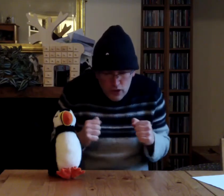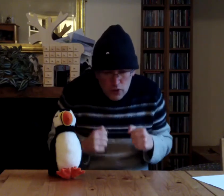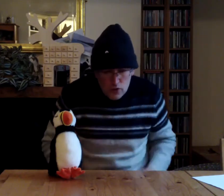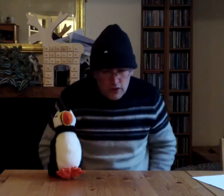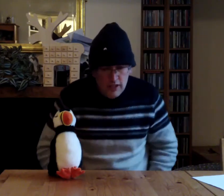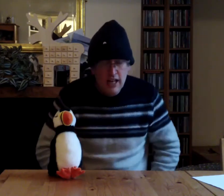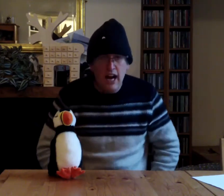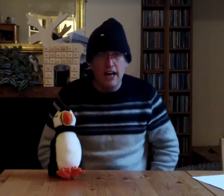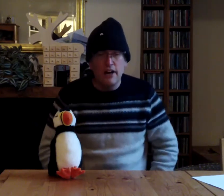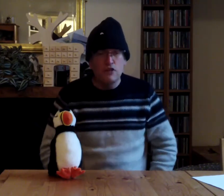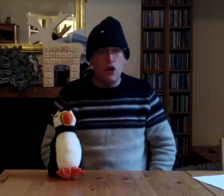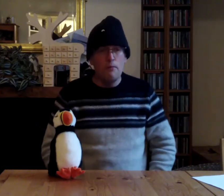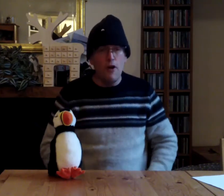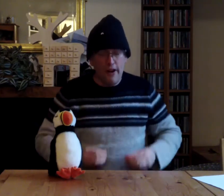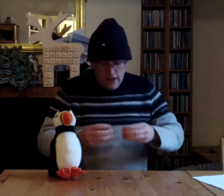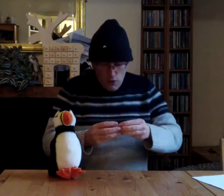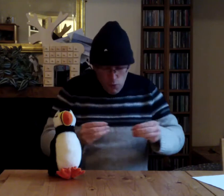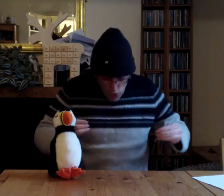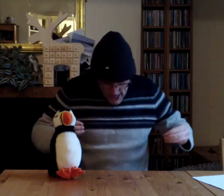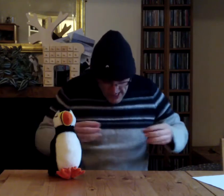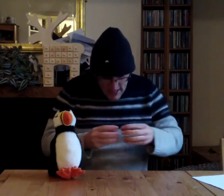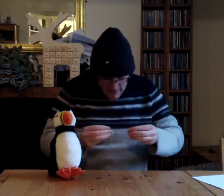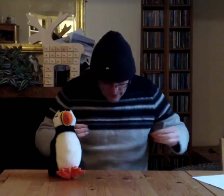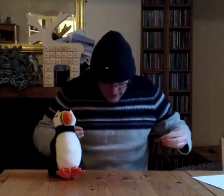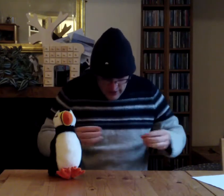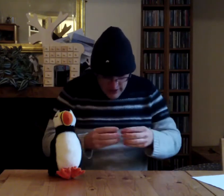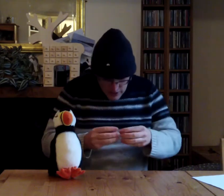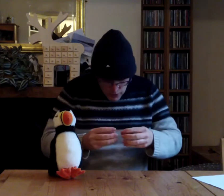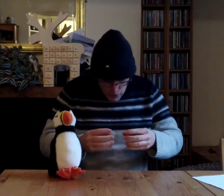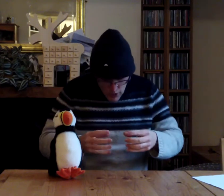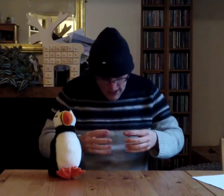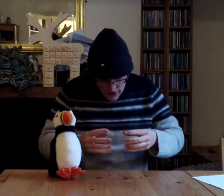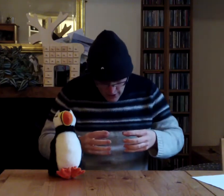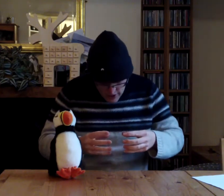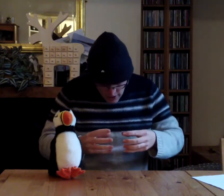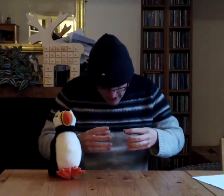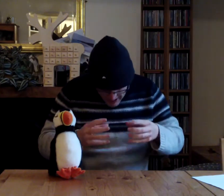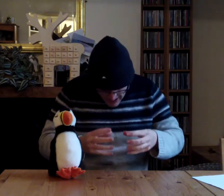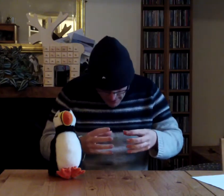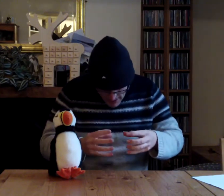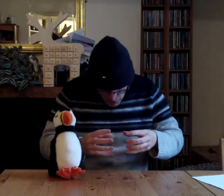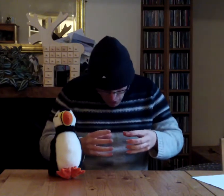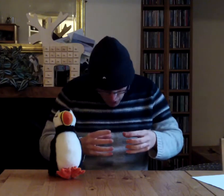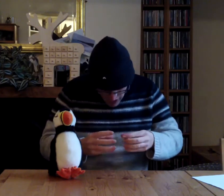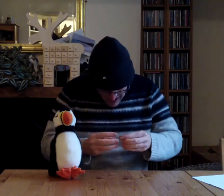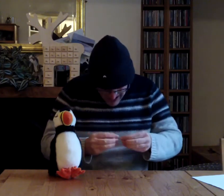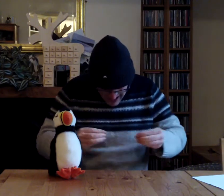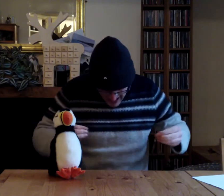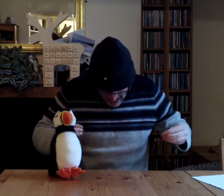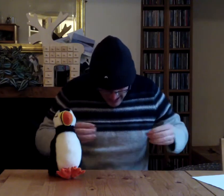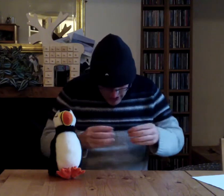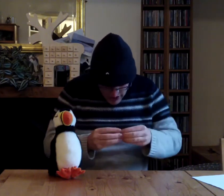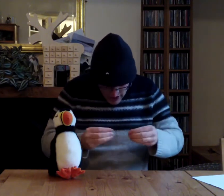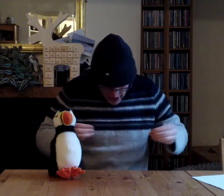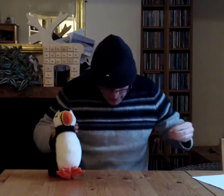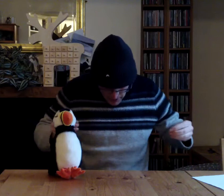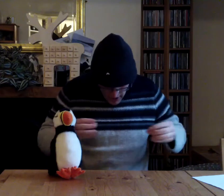cold. And I've got my woolly. This one's woolly, so it's like getting a bit of wool and you're kind of